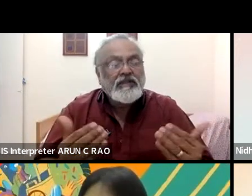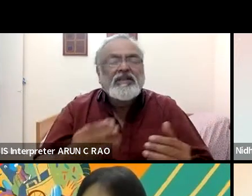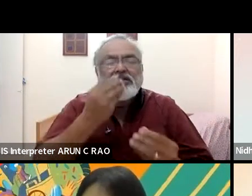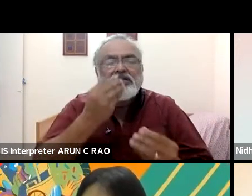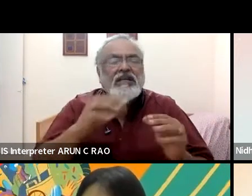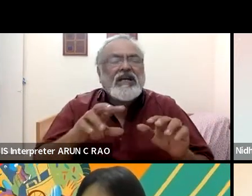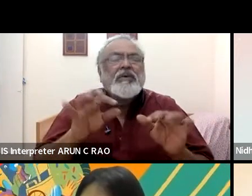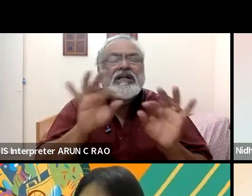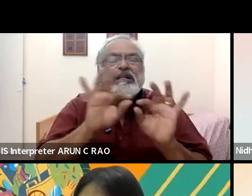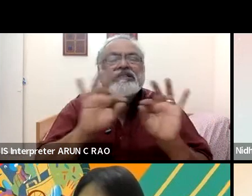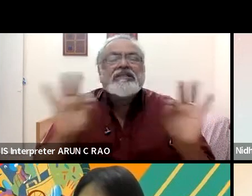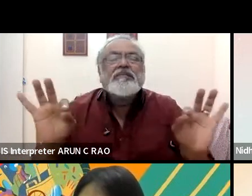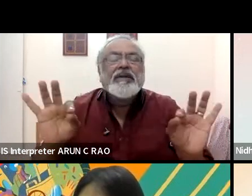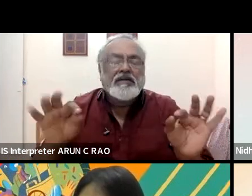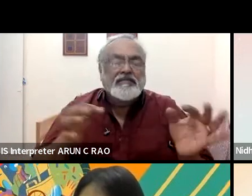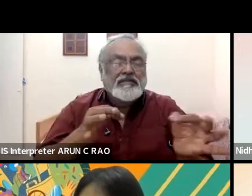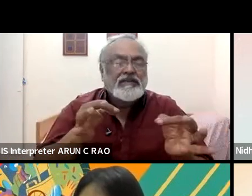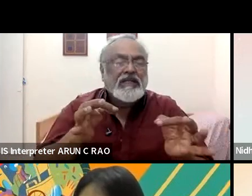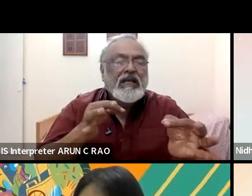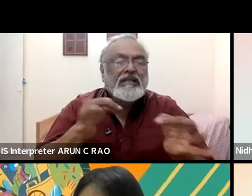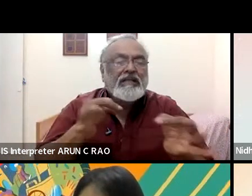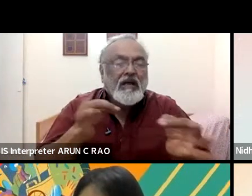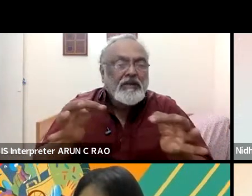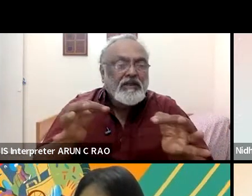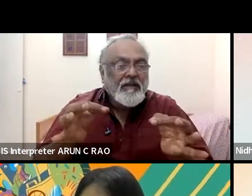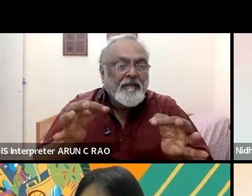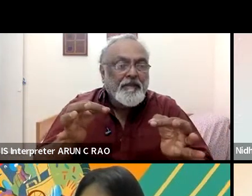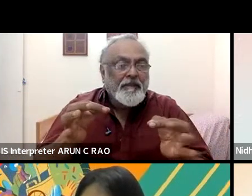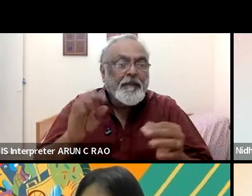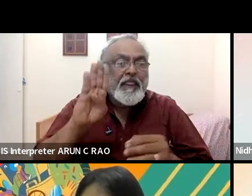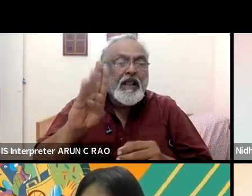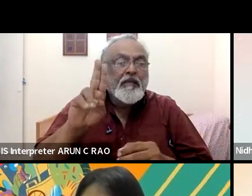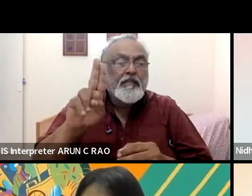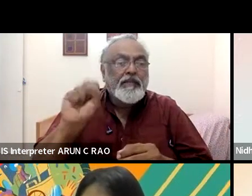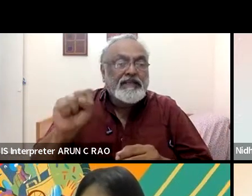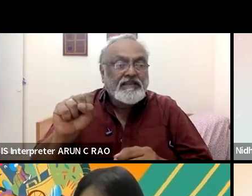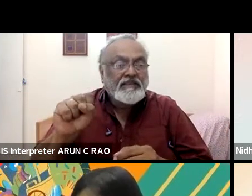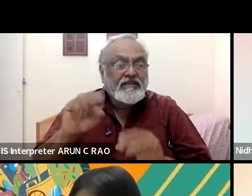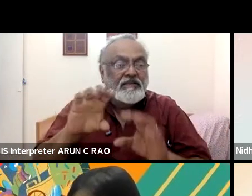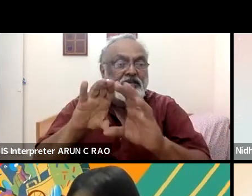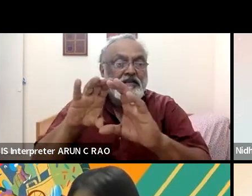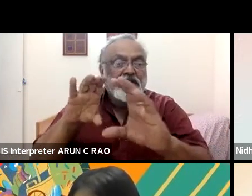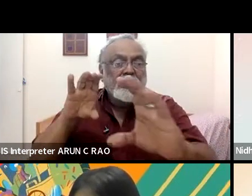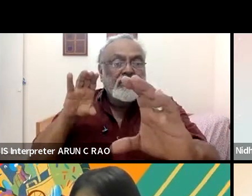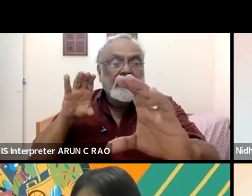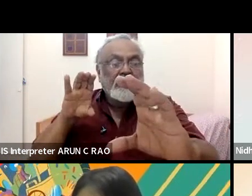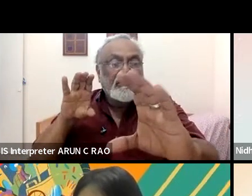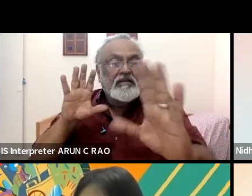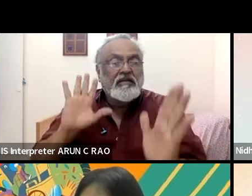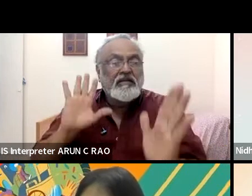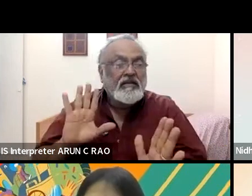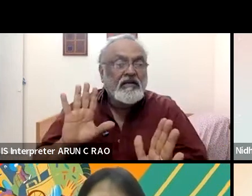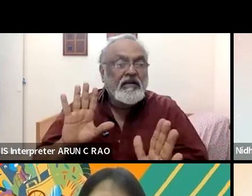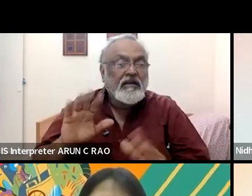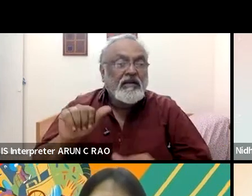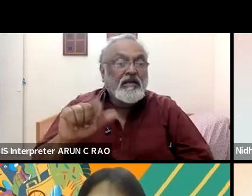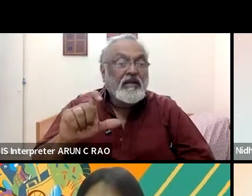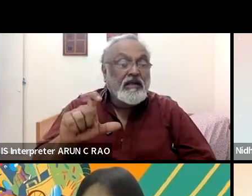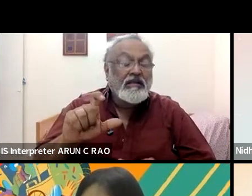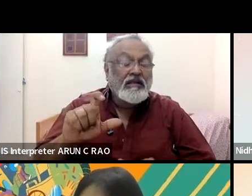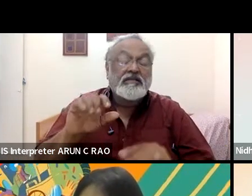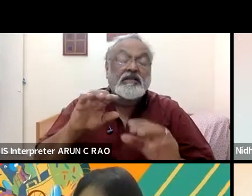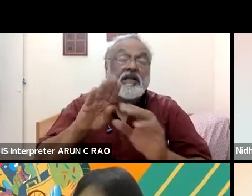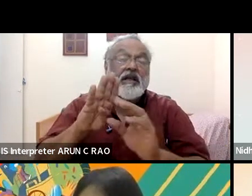I would argue that we were at least in India, I found that everything is penny wise, pound foolish. We argue about the AC bus for rich people